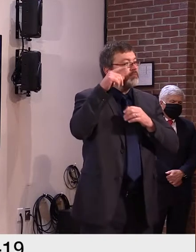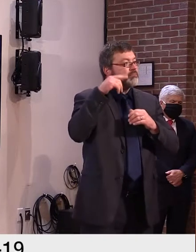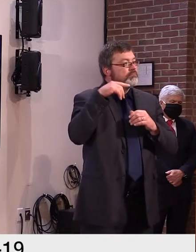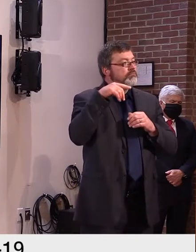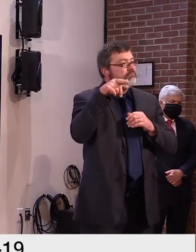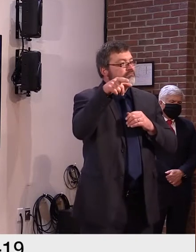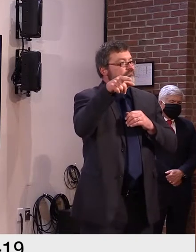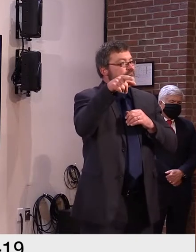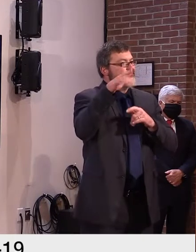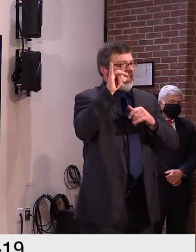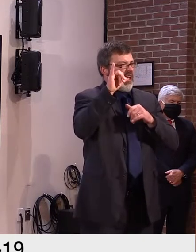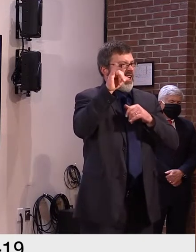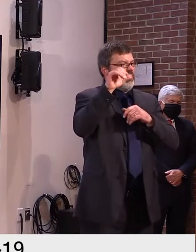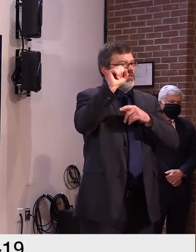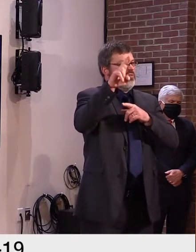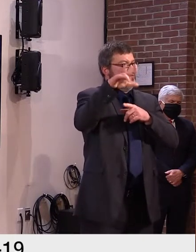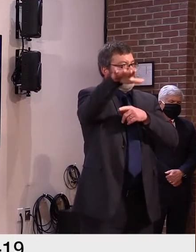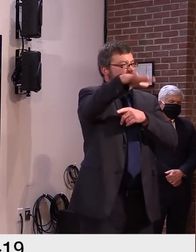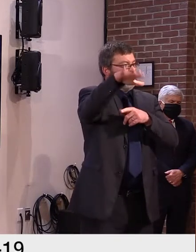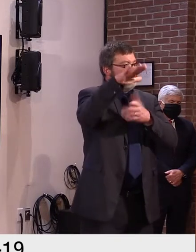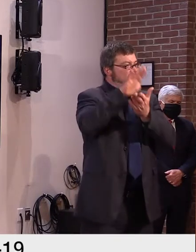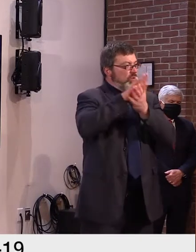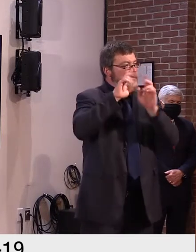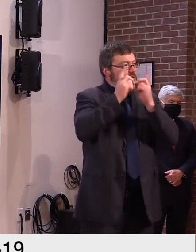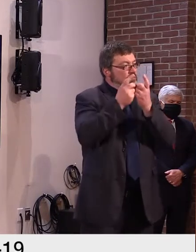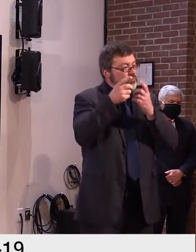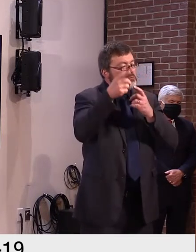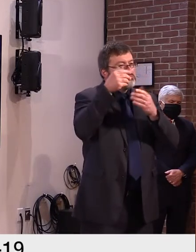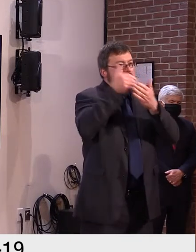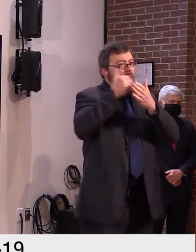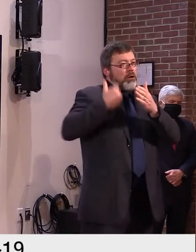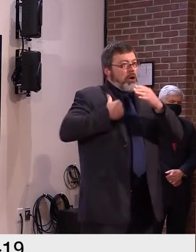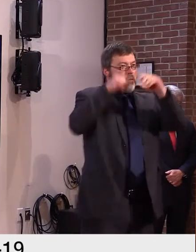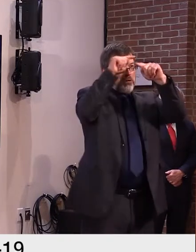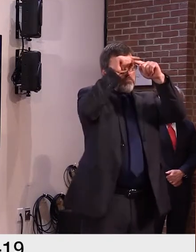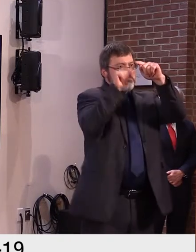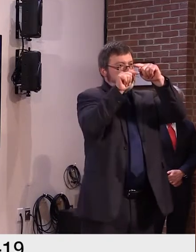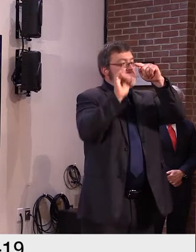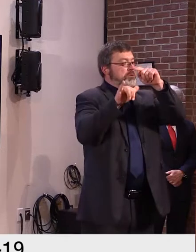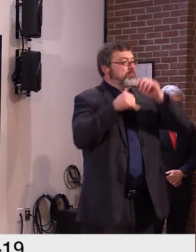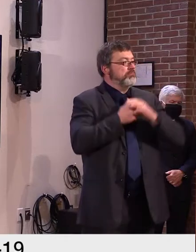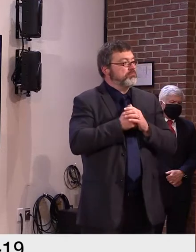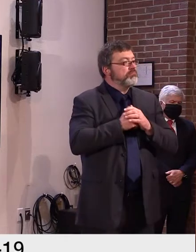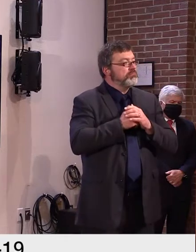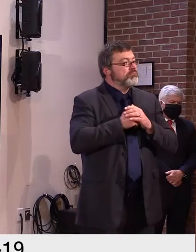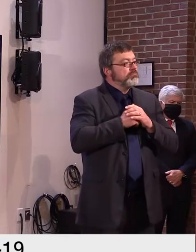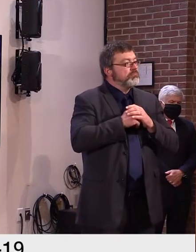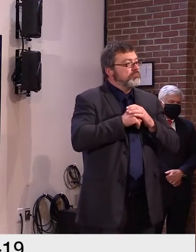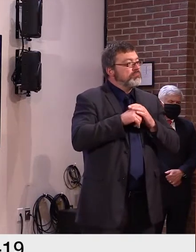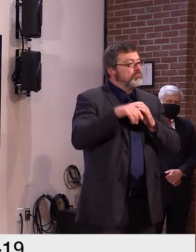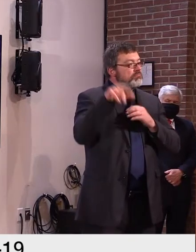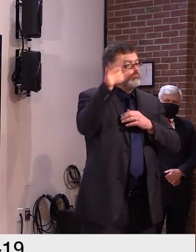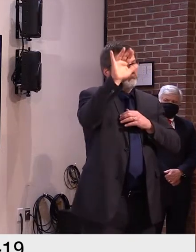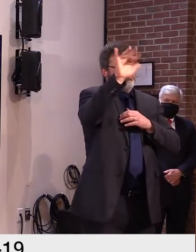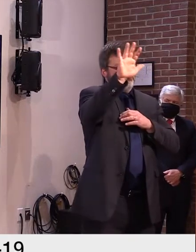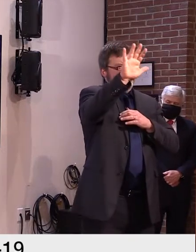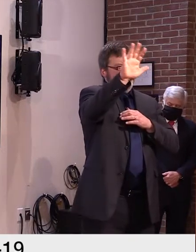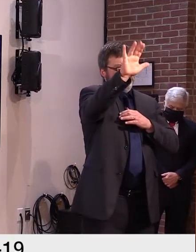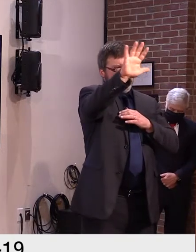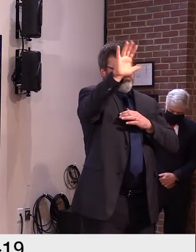from North Troy on the Canadian border through Newport, down to Lowell, Jay, over to Charleston, and Island Pond or